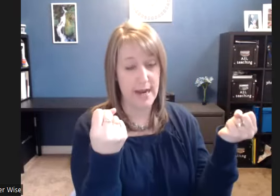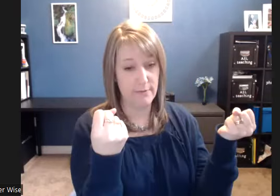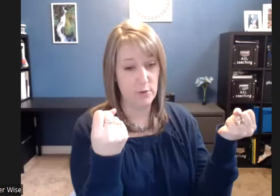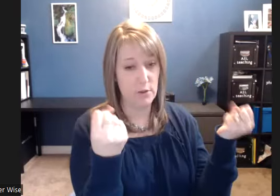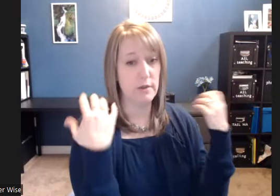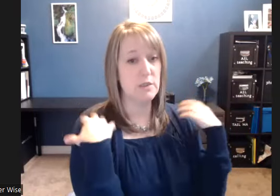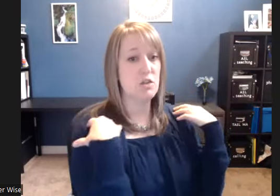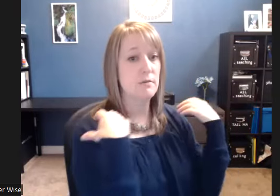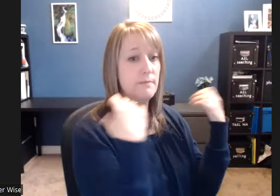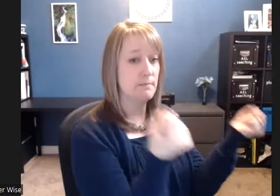brave or courage.